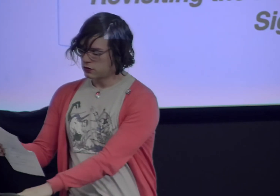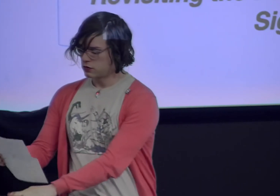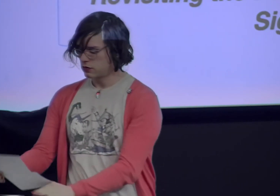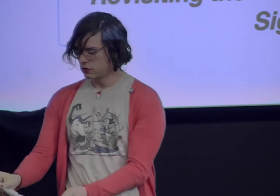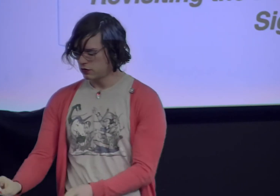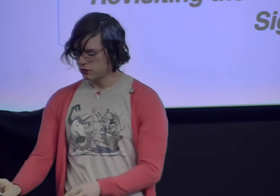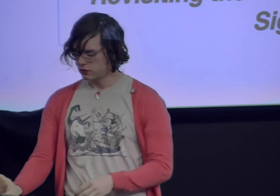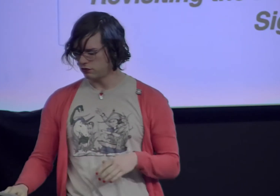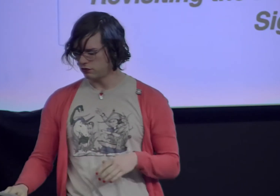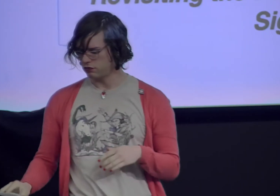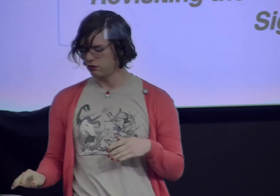chimpanzees.